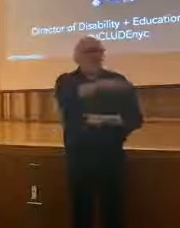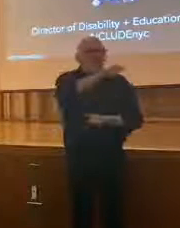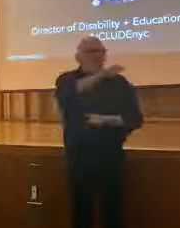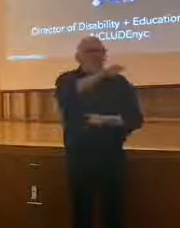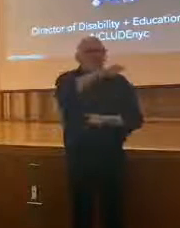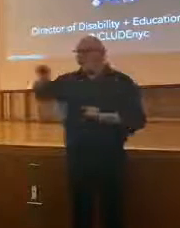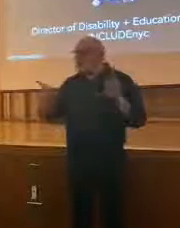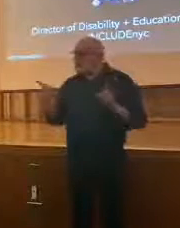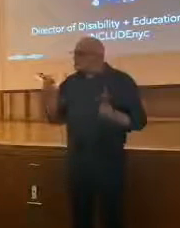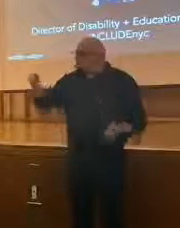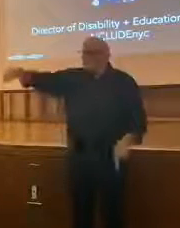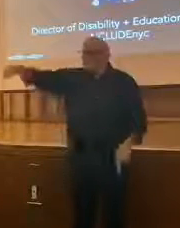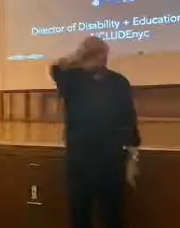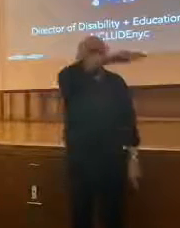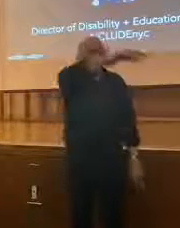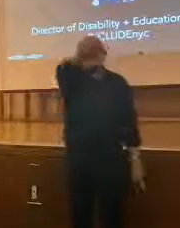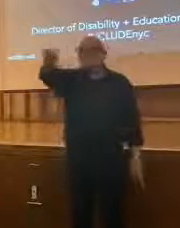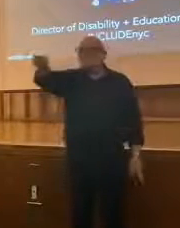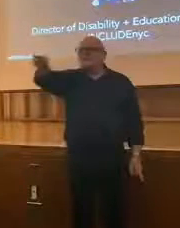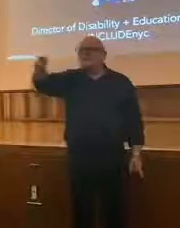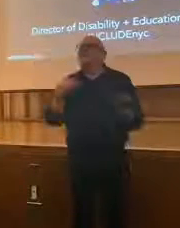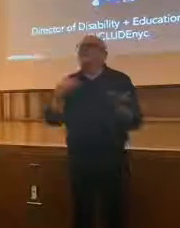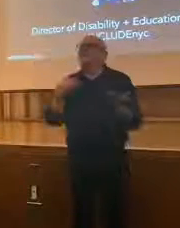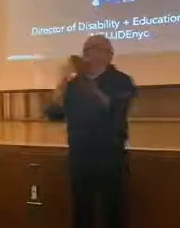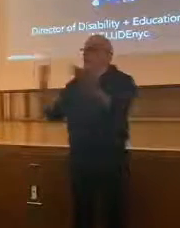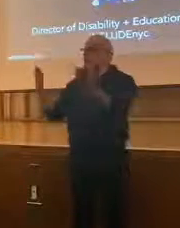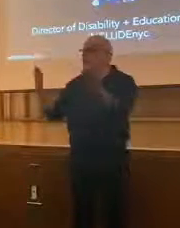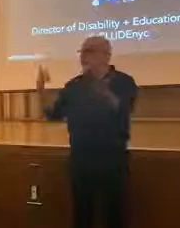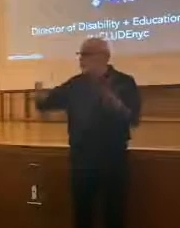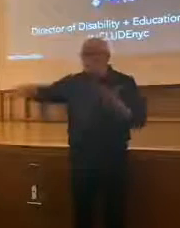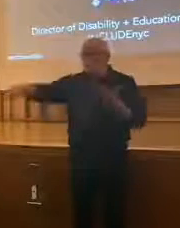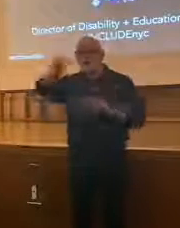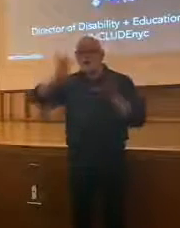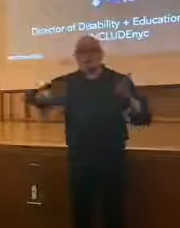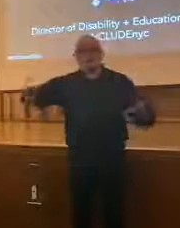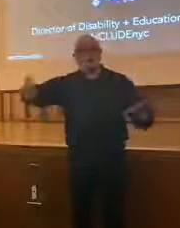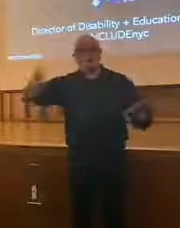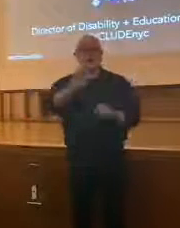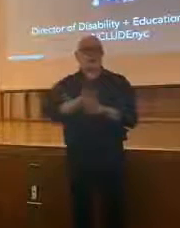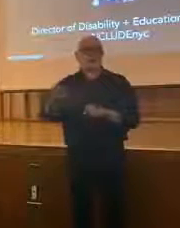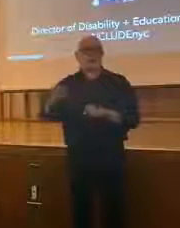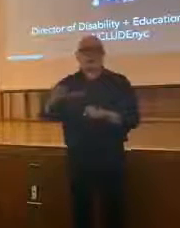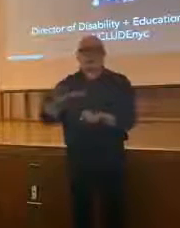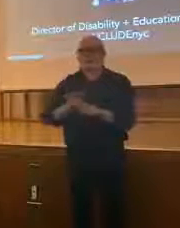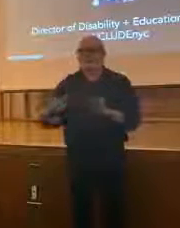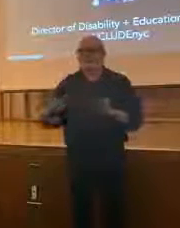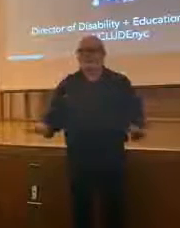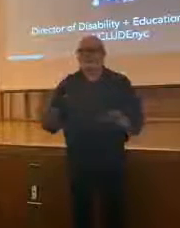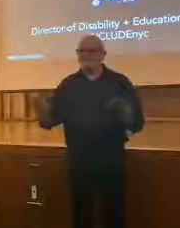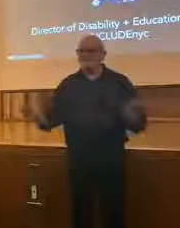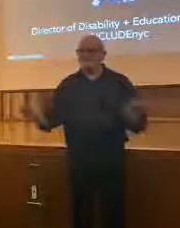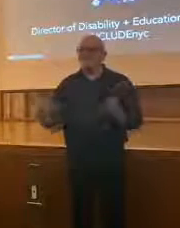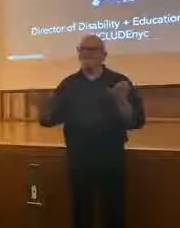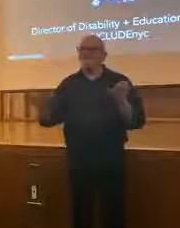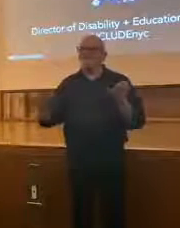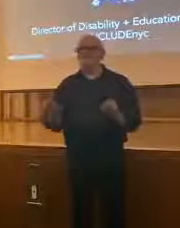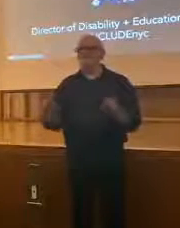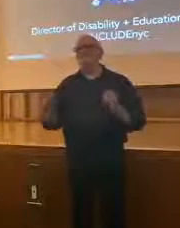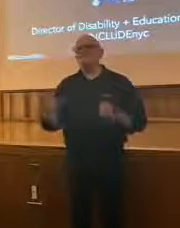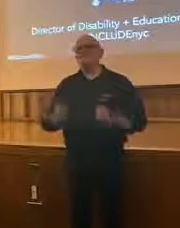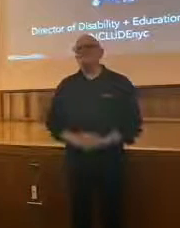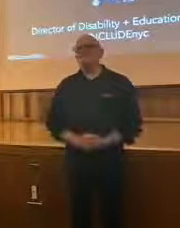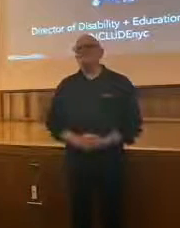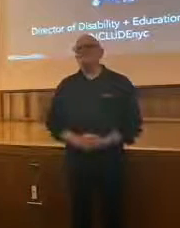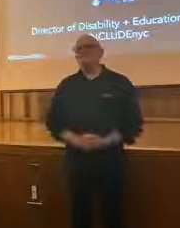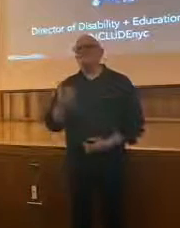Chancellor, Chancellor Carranza, and his ongoing courageous efforts to address the underlying problems and structural patterns within our schools